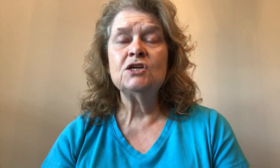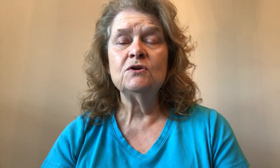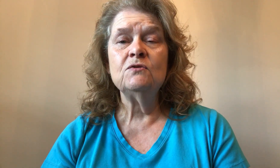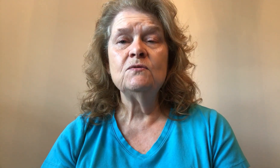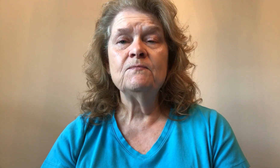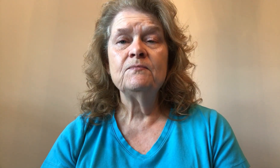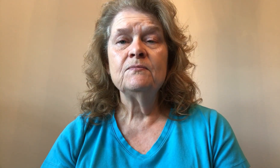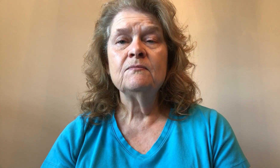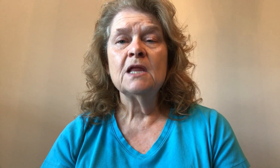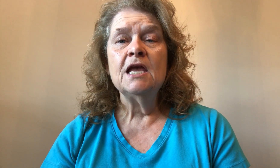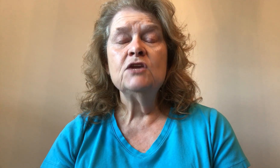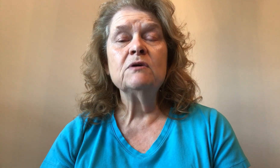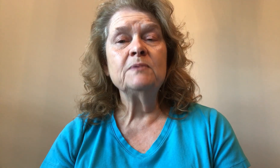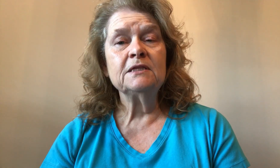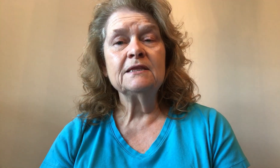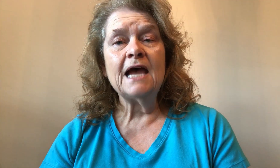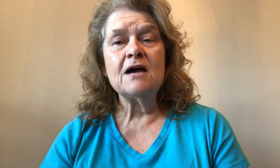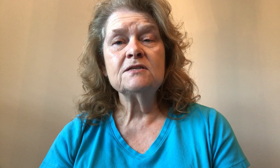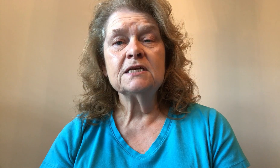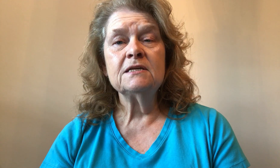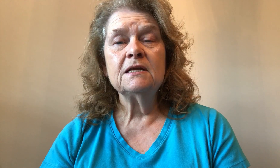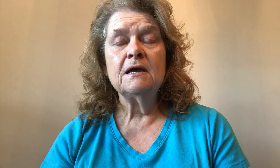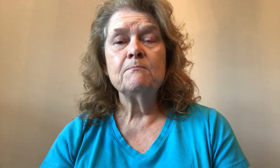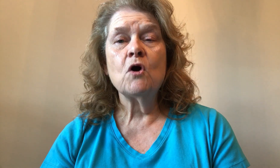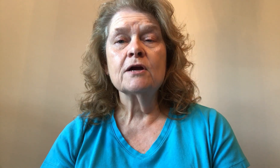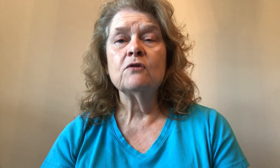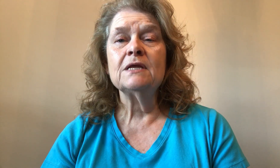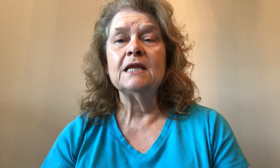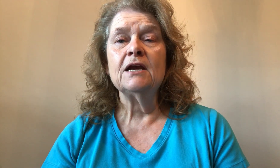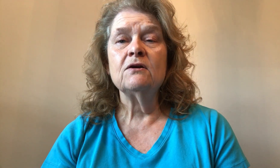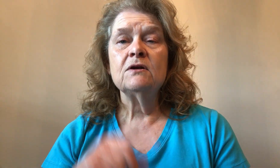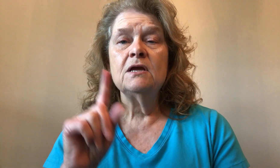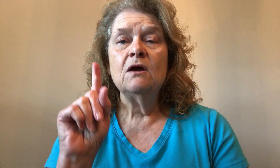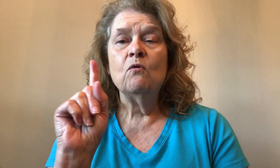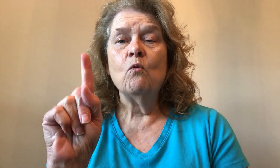1,982, you would put the 1,000 marker in there.